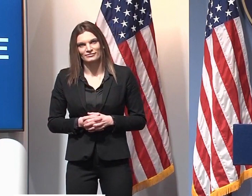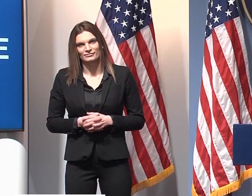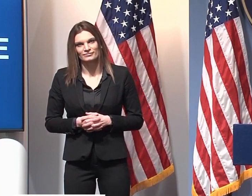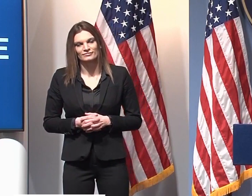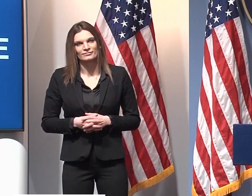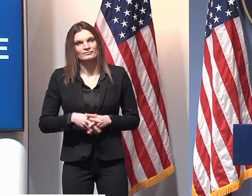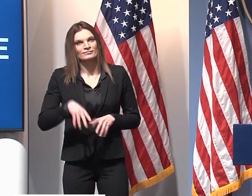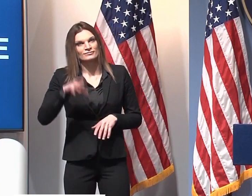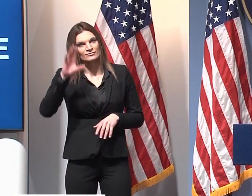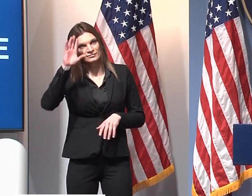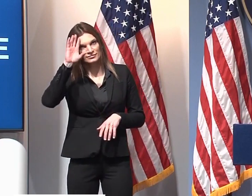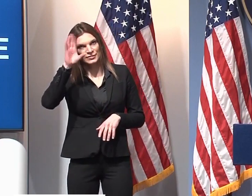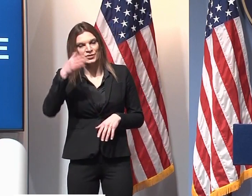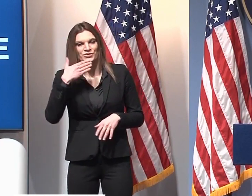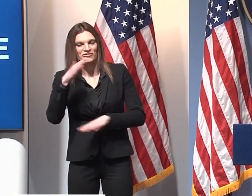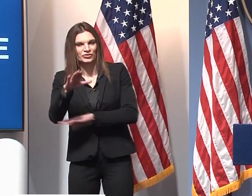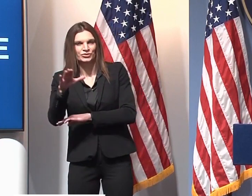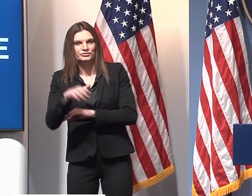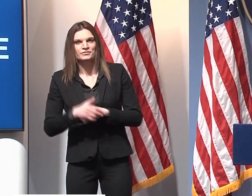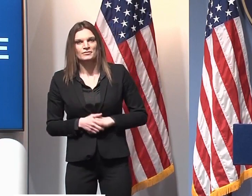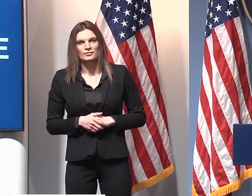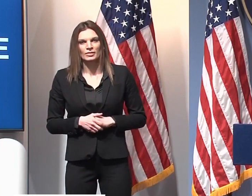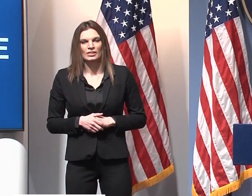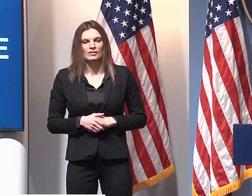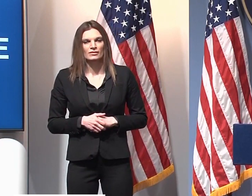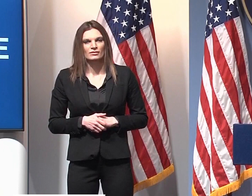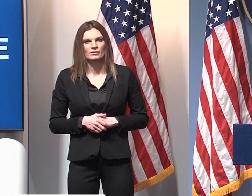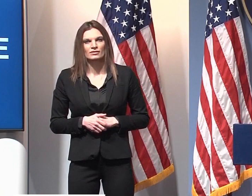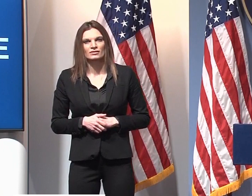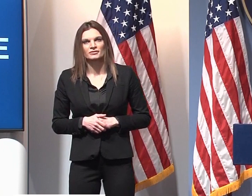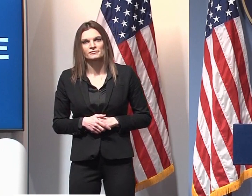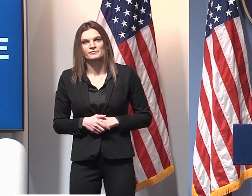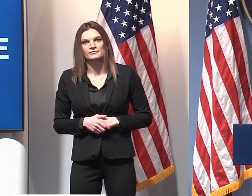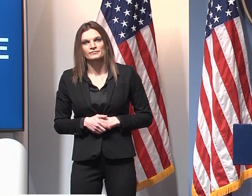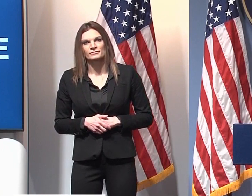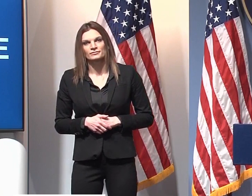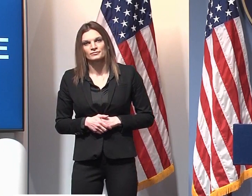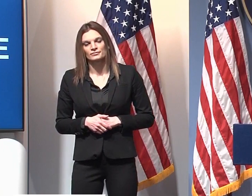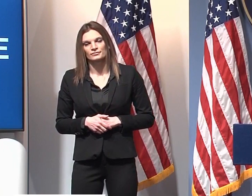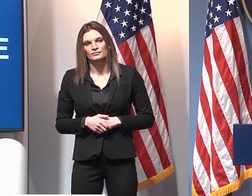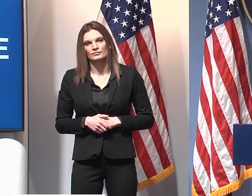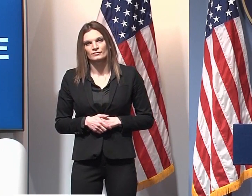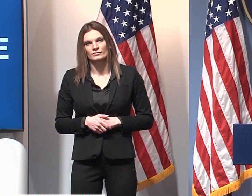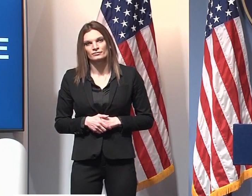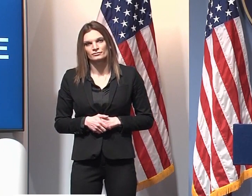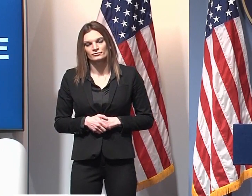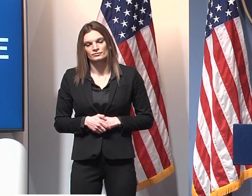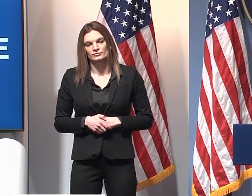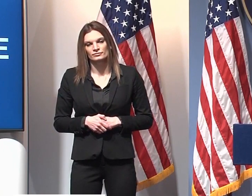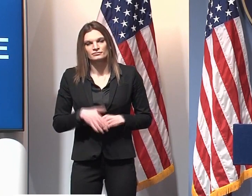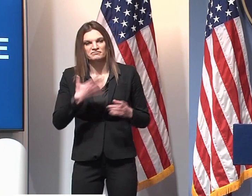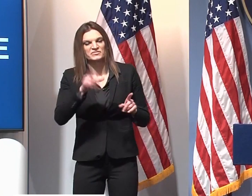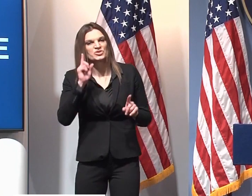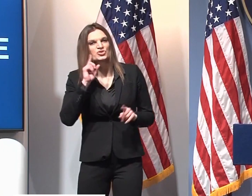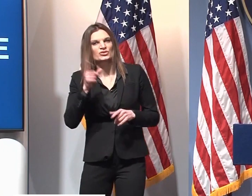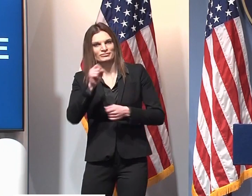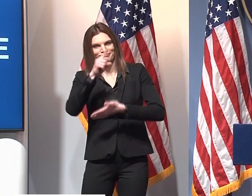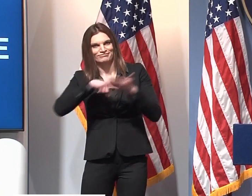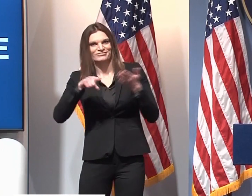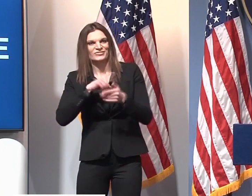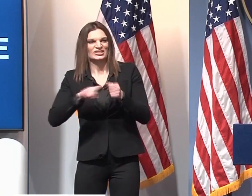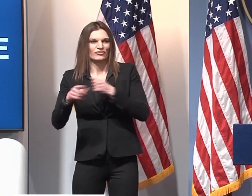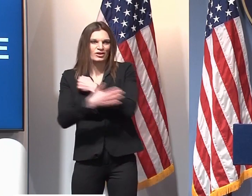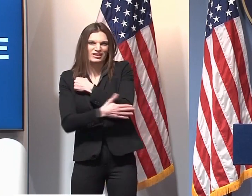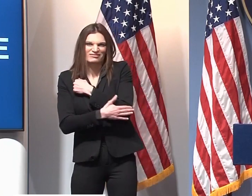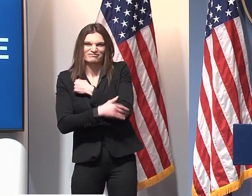Good afternoon, Governor. I'm sure you've seen the criticism and concerns voiced by County Executive Warren Evans and County Executive